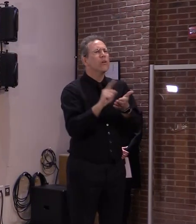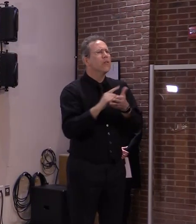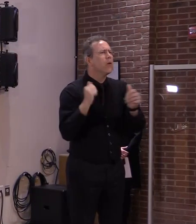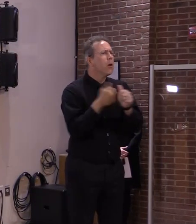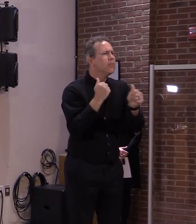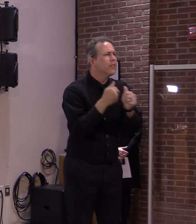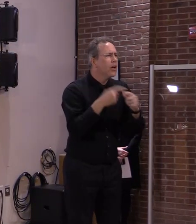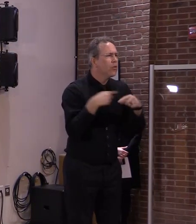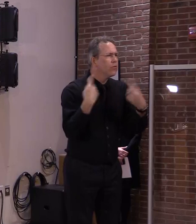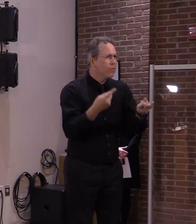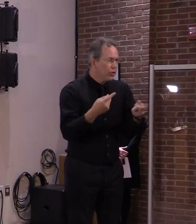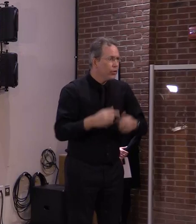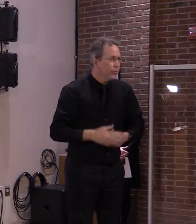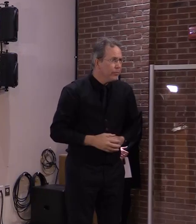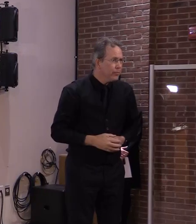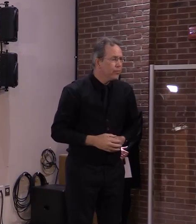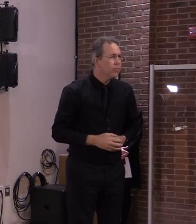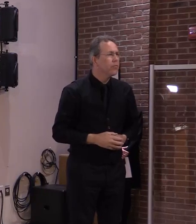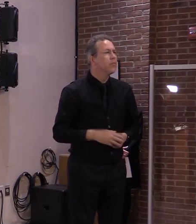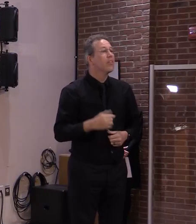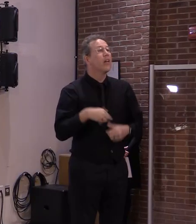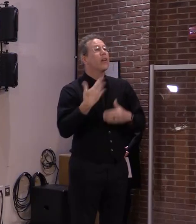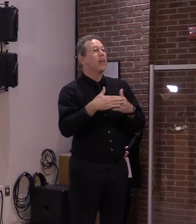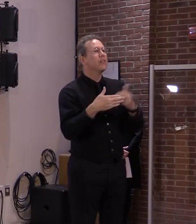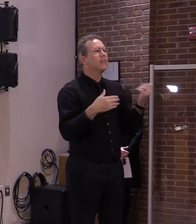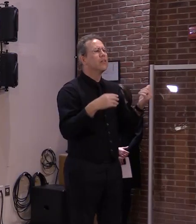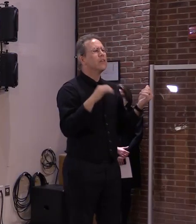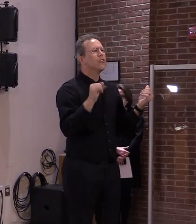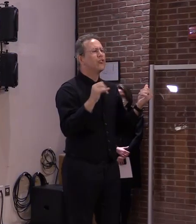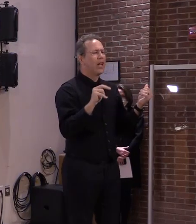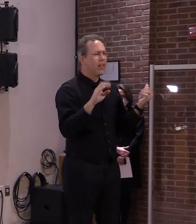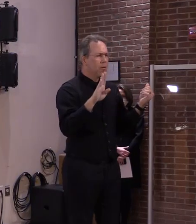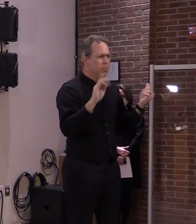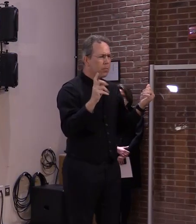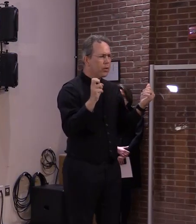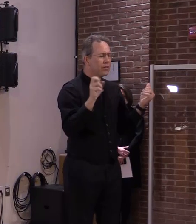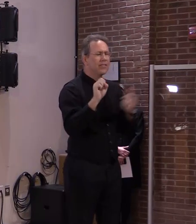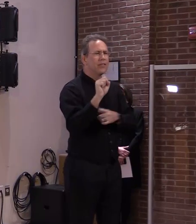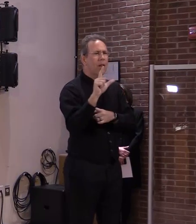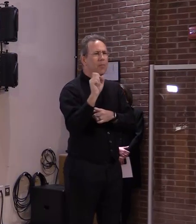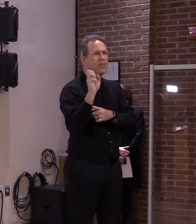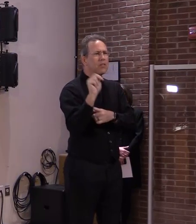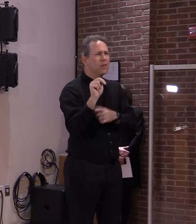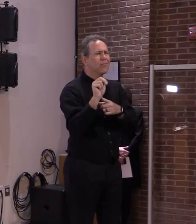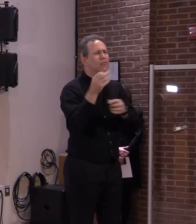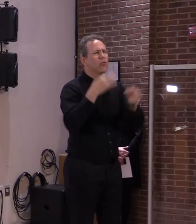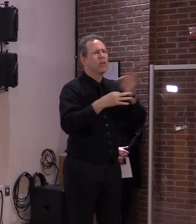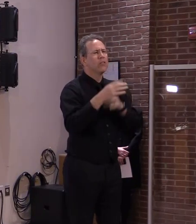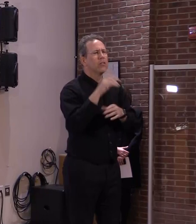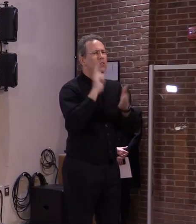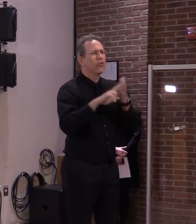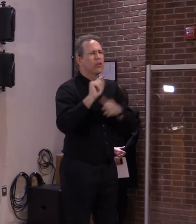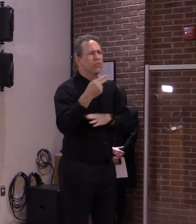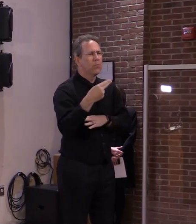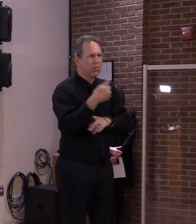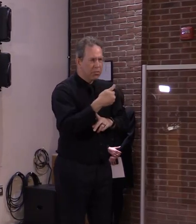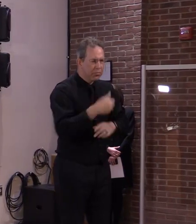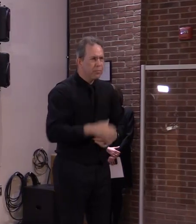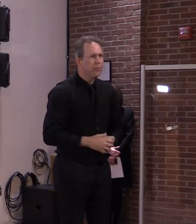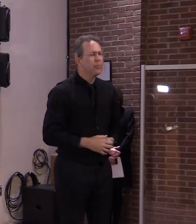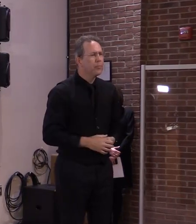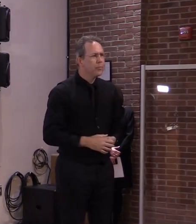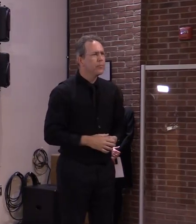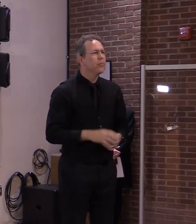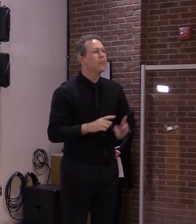And following me will be Jenny Samuelson, the Deputy Secretary of the Agency of Human Services, who will provide an update regarding Vermont's